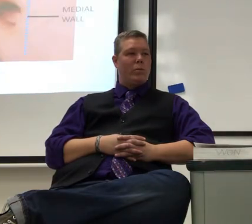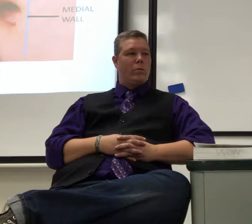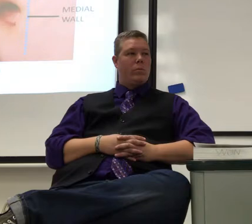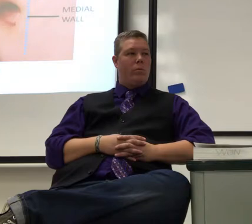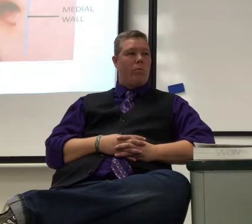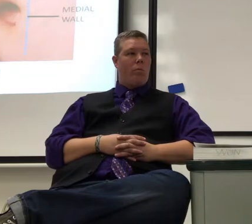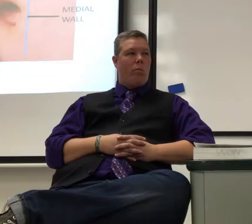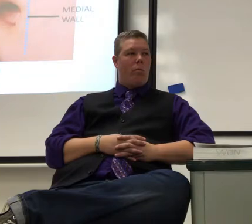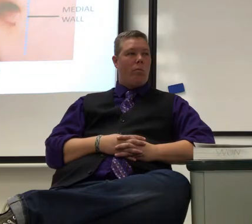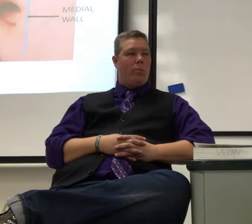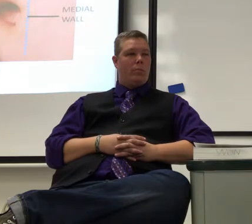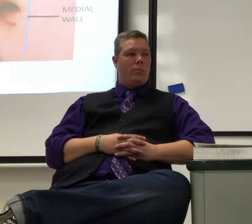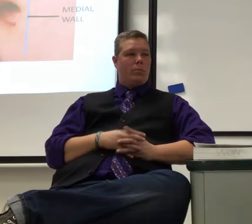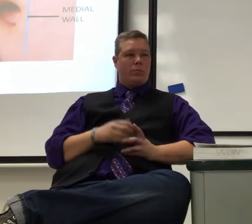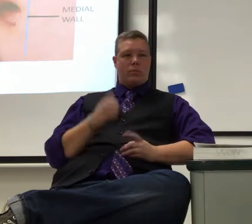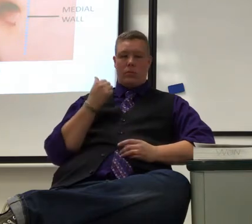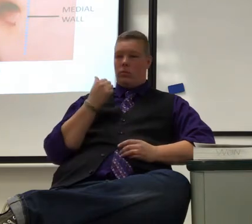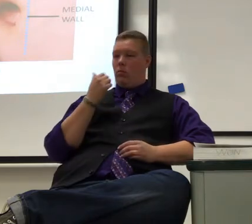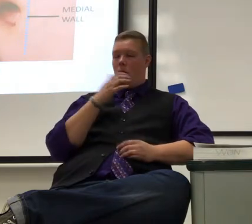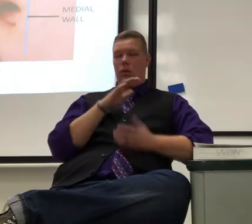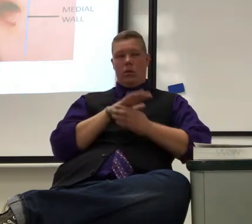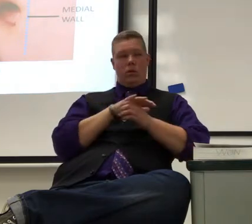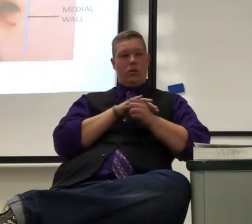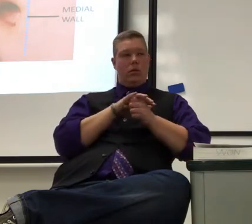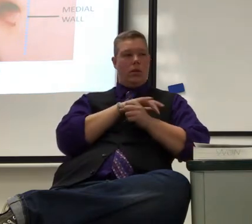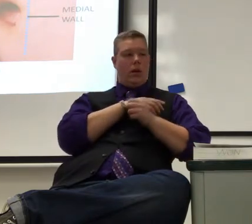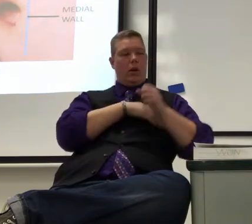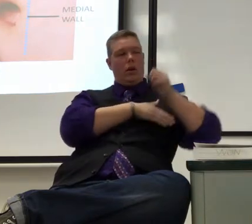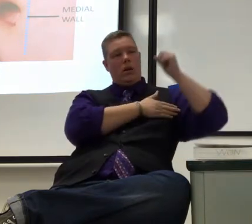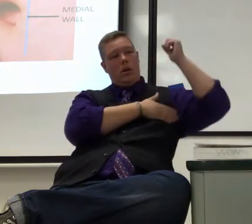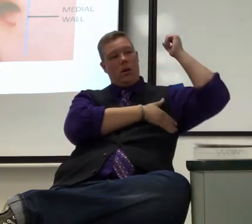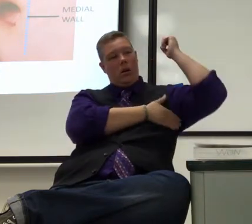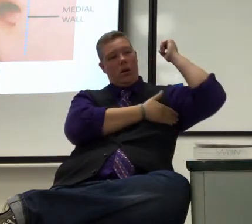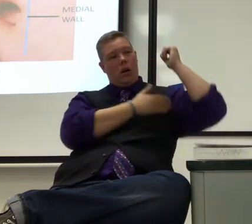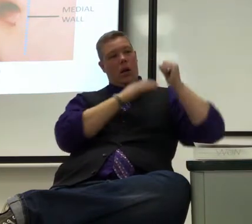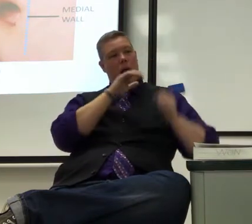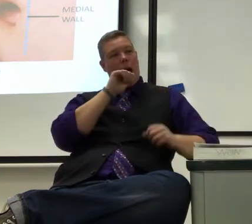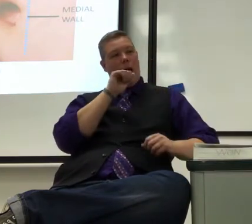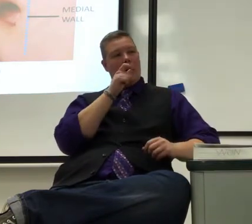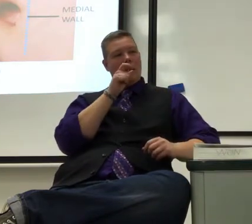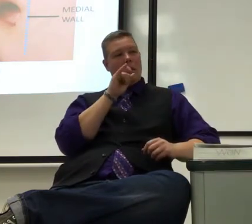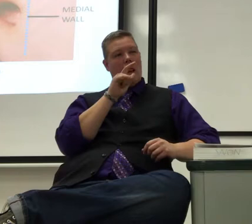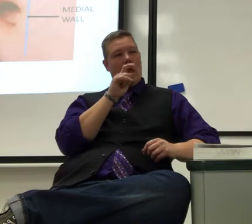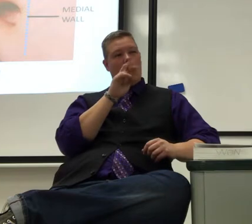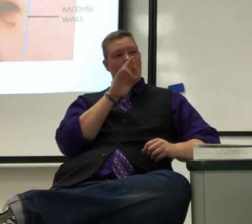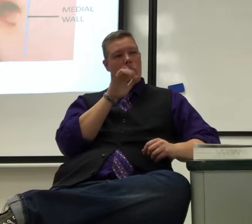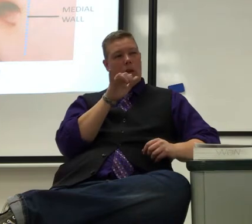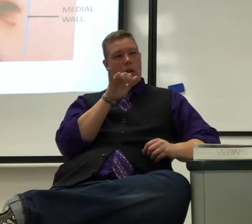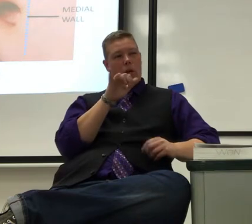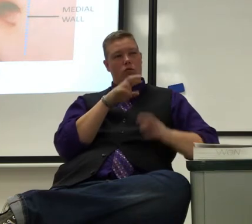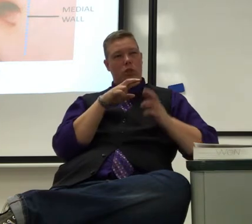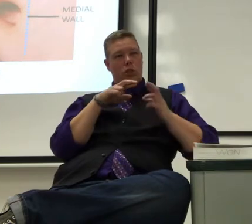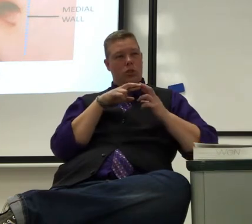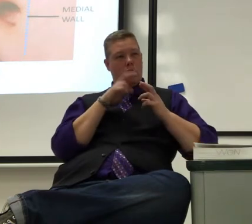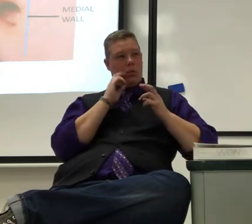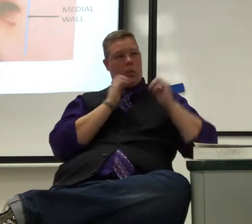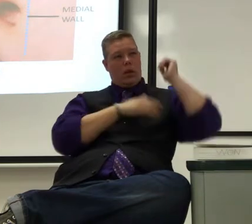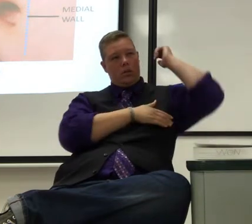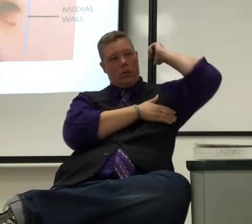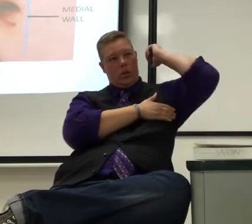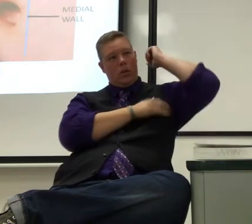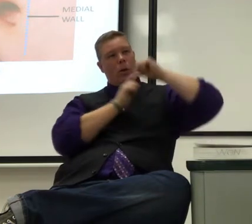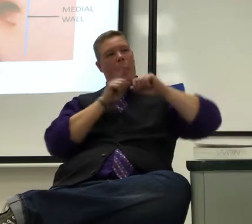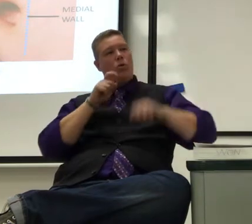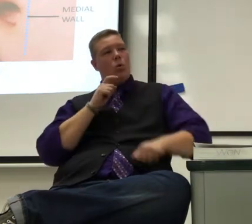This is the axillary region. It's your armpit. Okay. And you have to abduct the arm to get a good view of